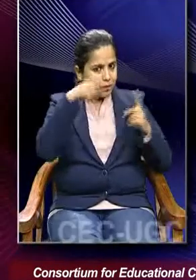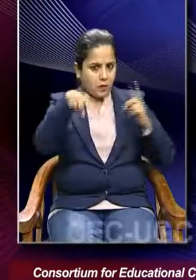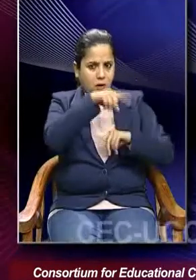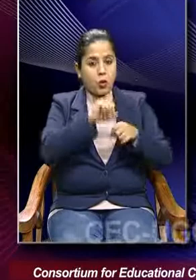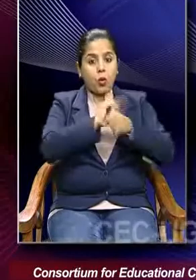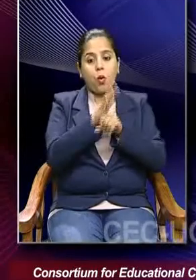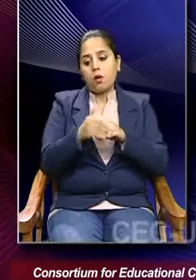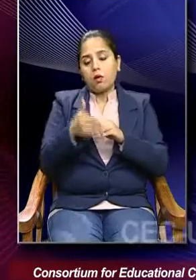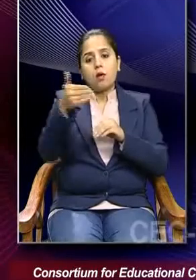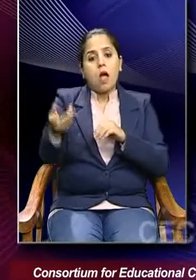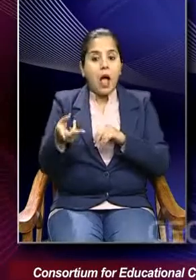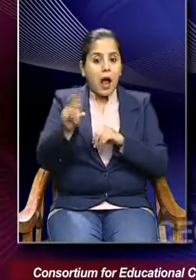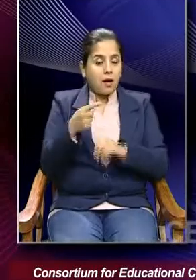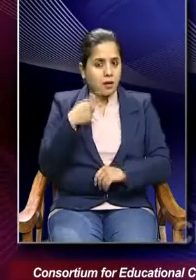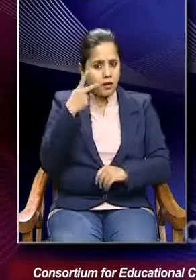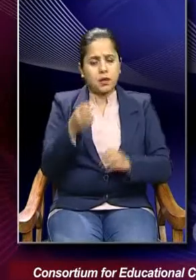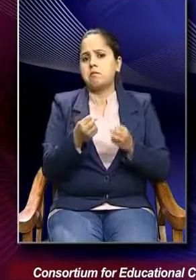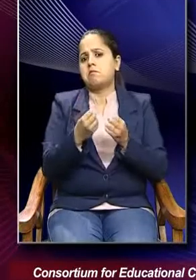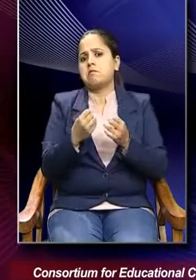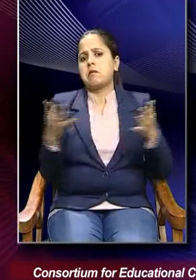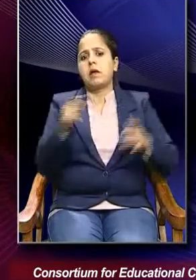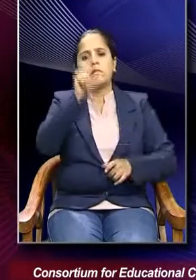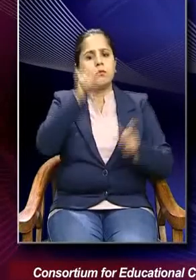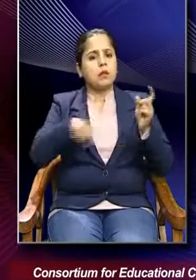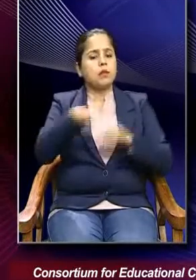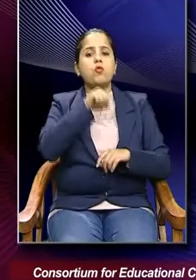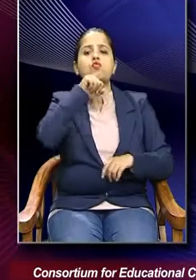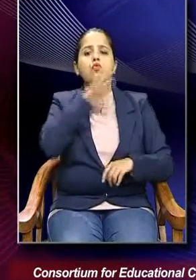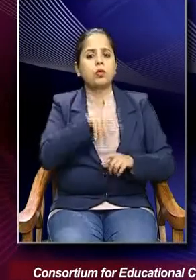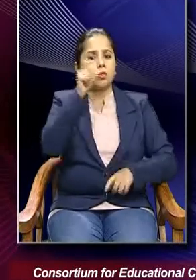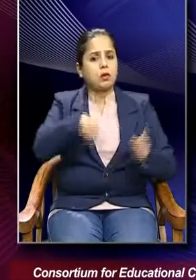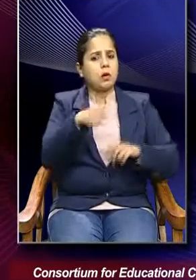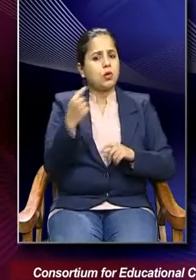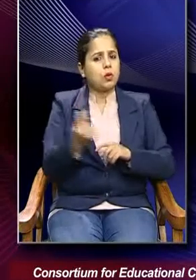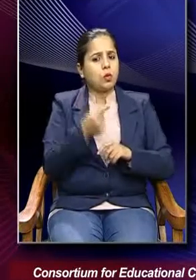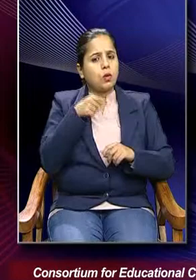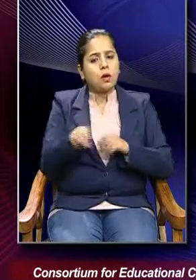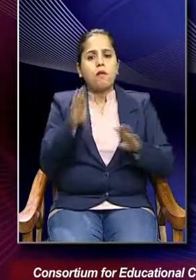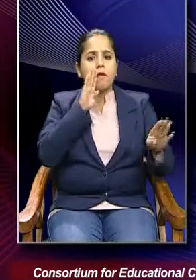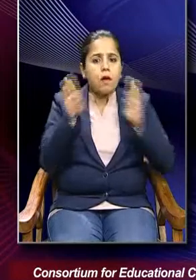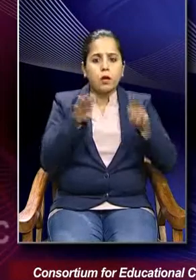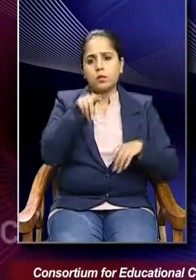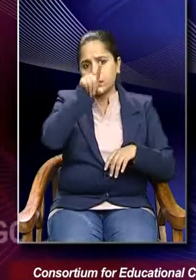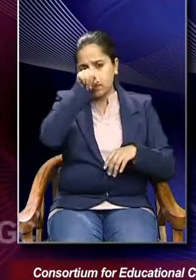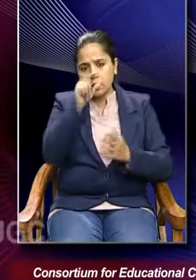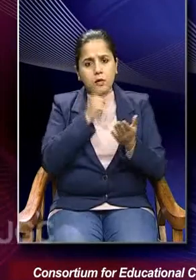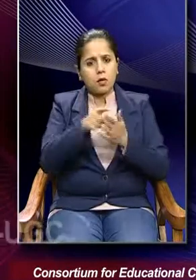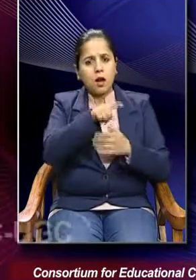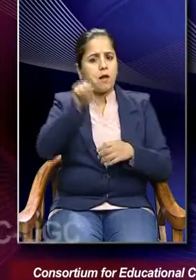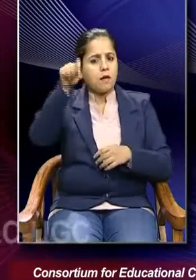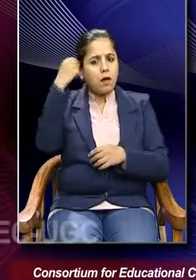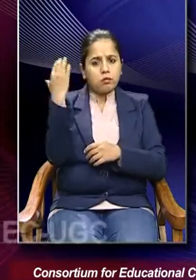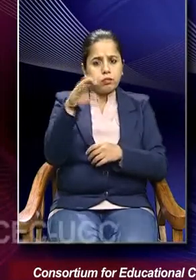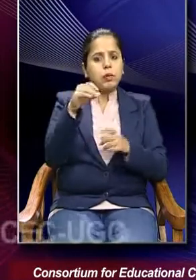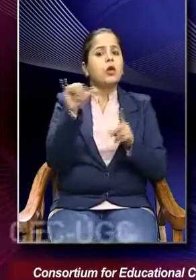COVID again scenario, a lot of individual youth have started using social media. They are making videos on YouTubes